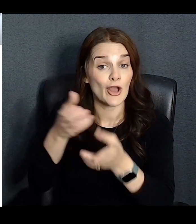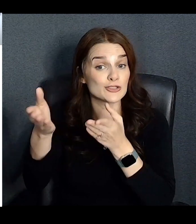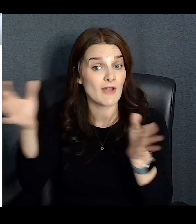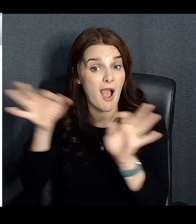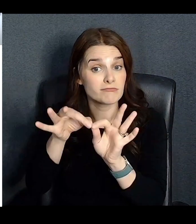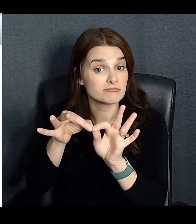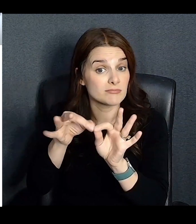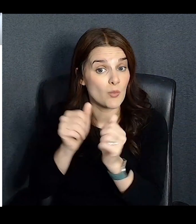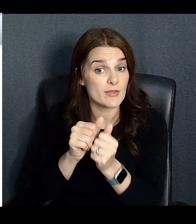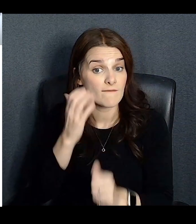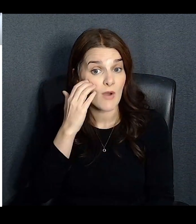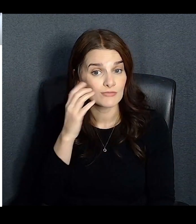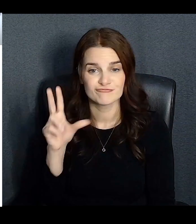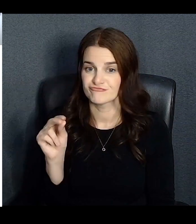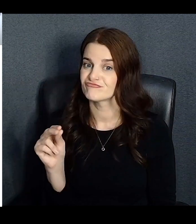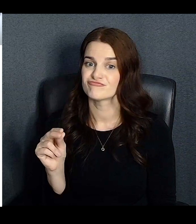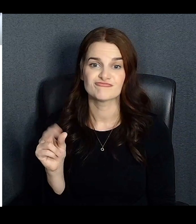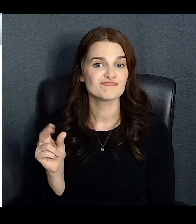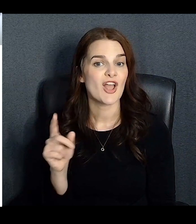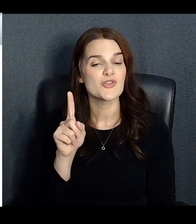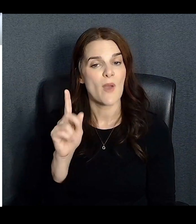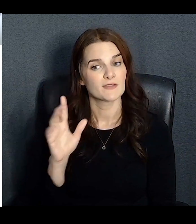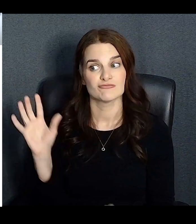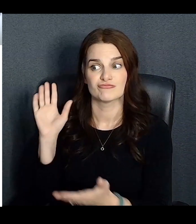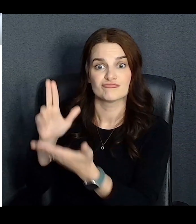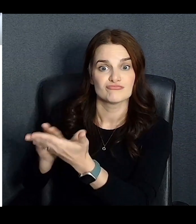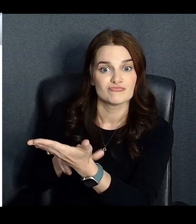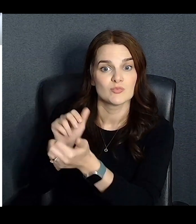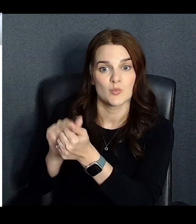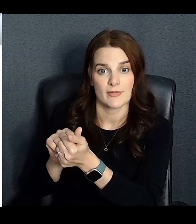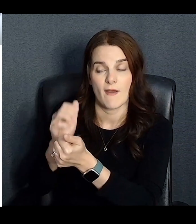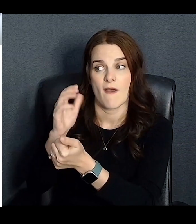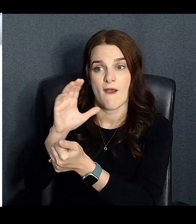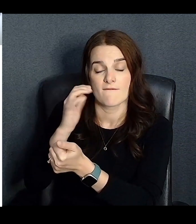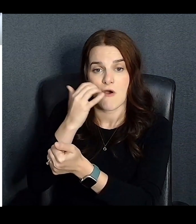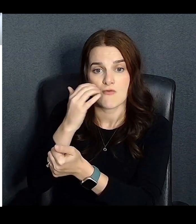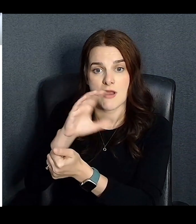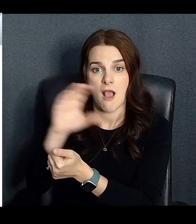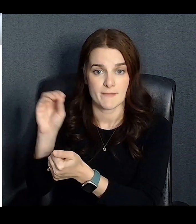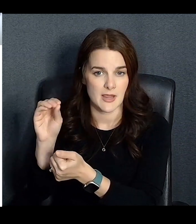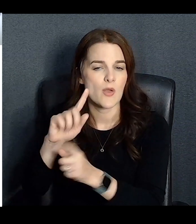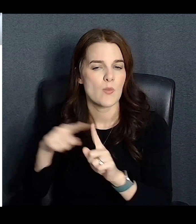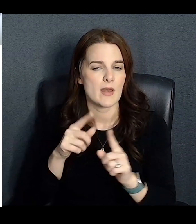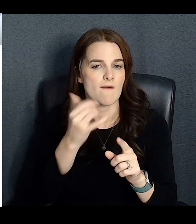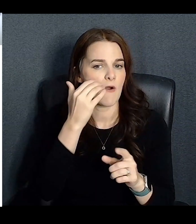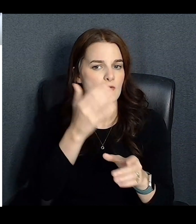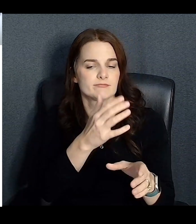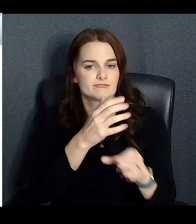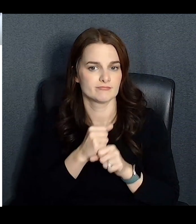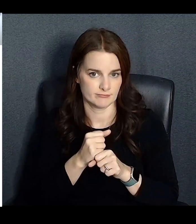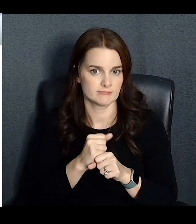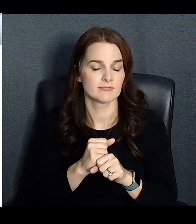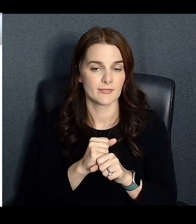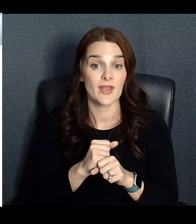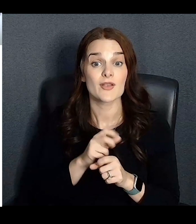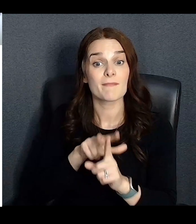and not the service that comes with the phone. So you need to provide your own service for the phone once you receive it. You can apply online.